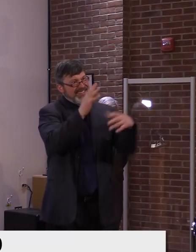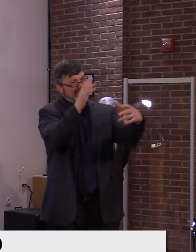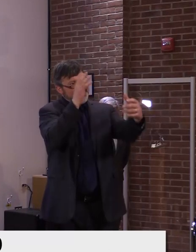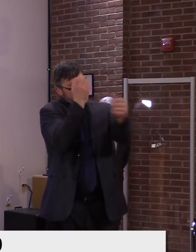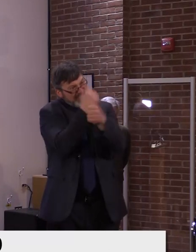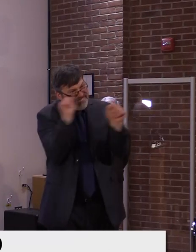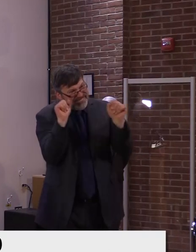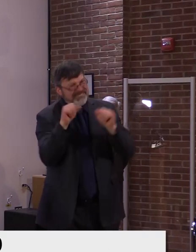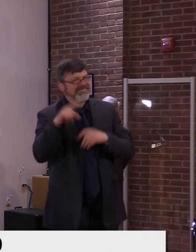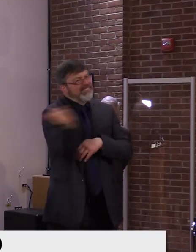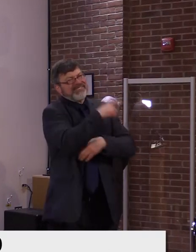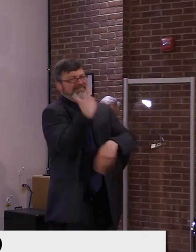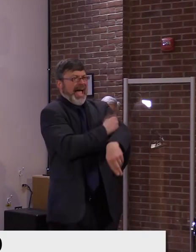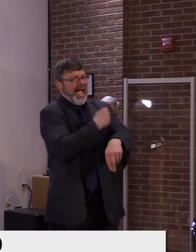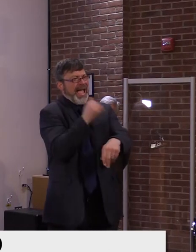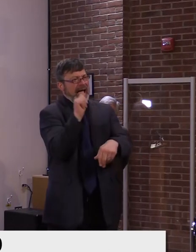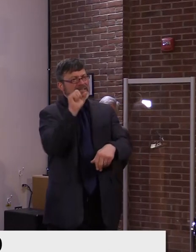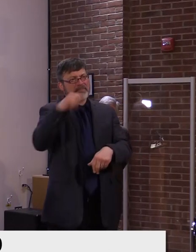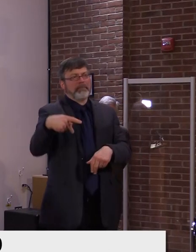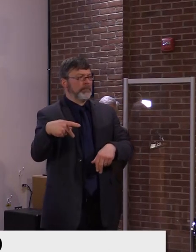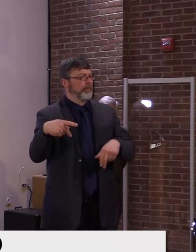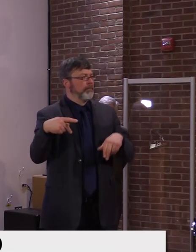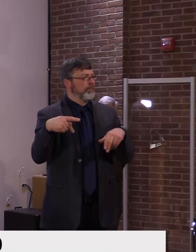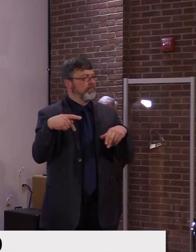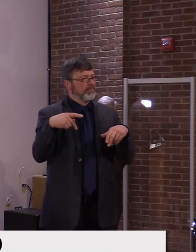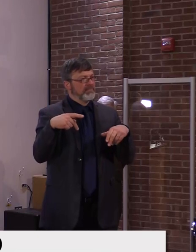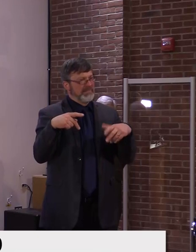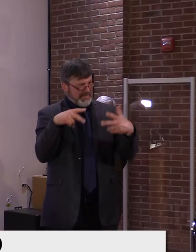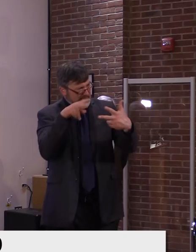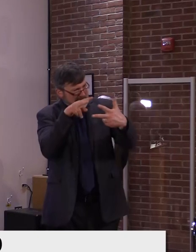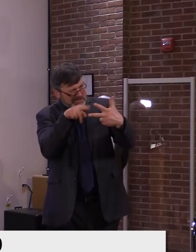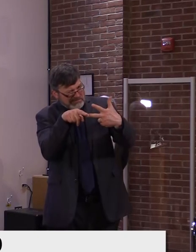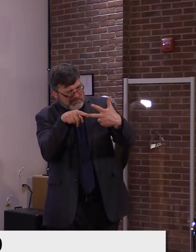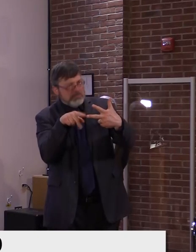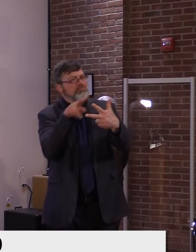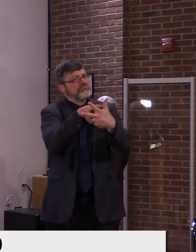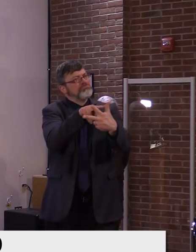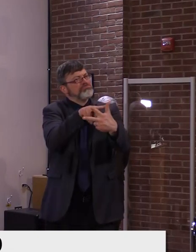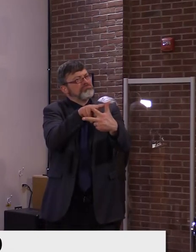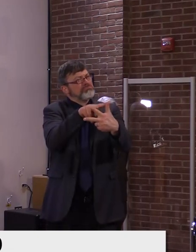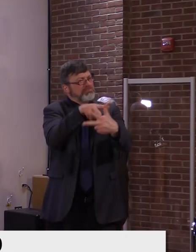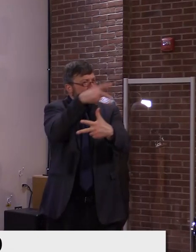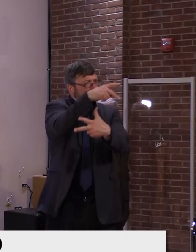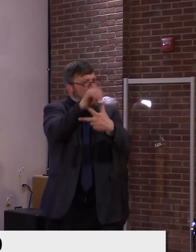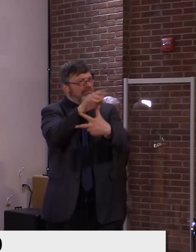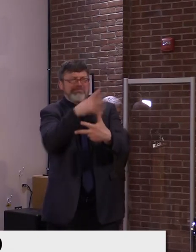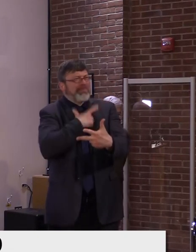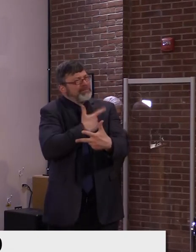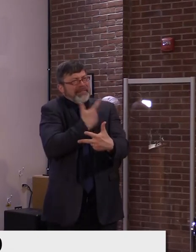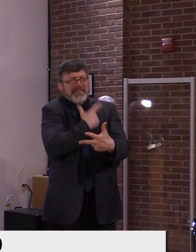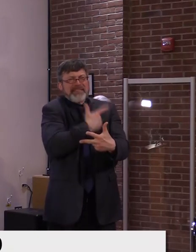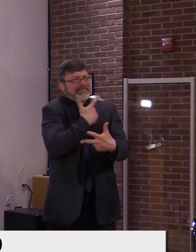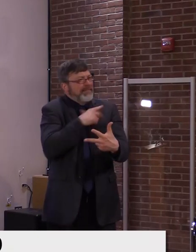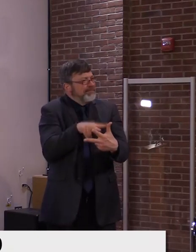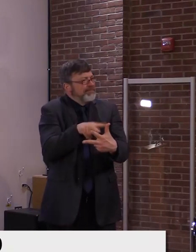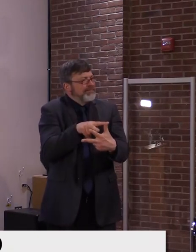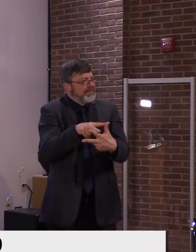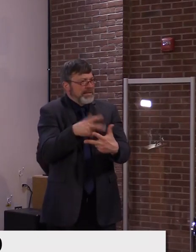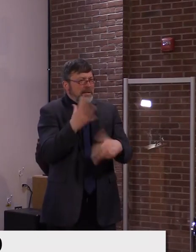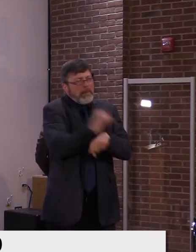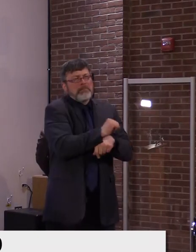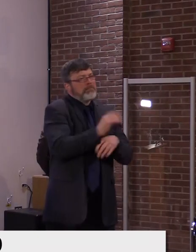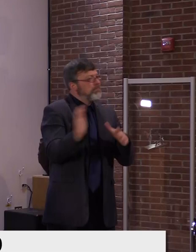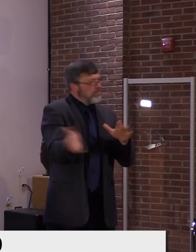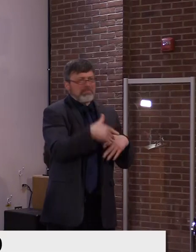two vaccines, I would still tell women that they have other options that they can utilize and not put themselves at